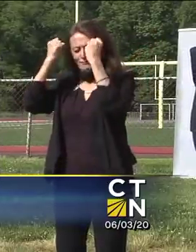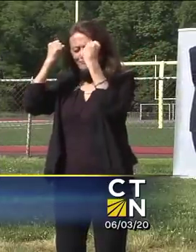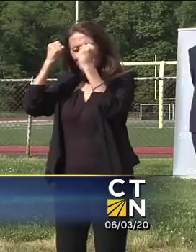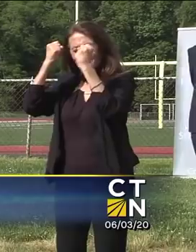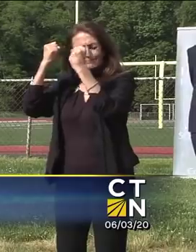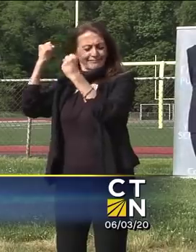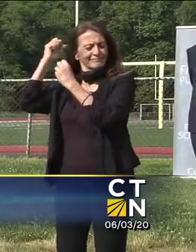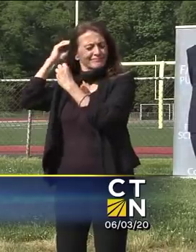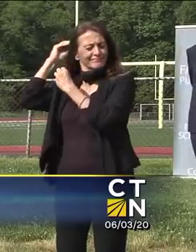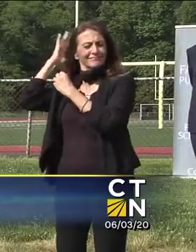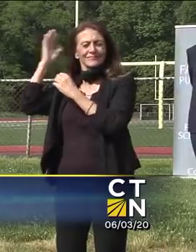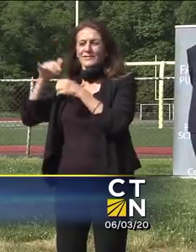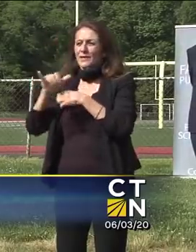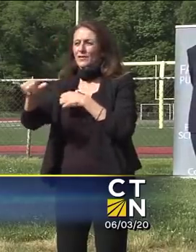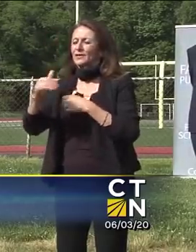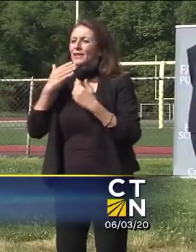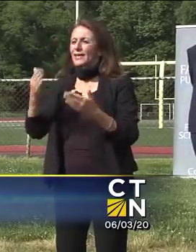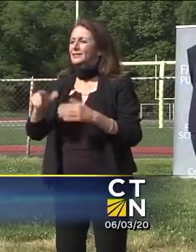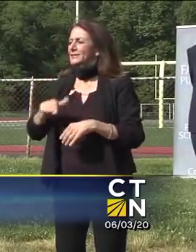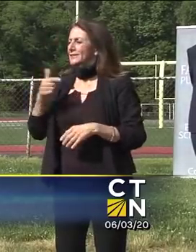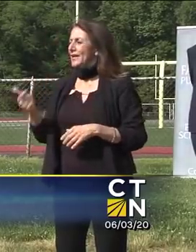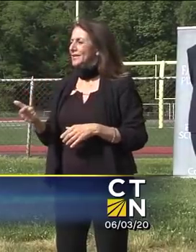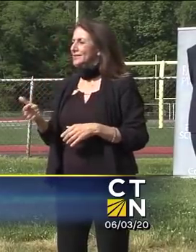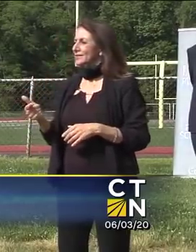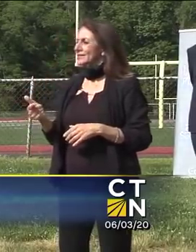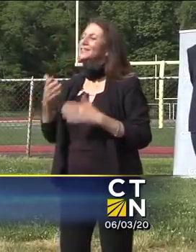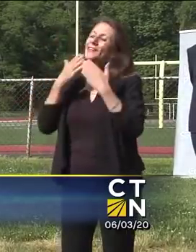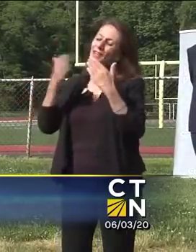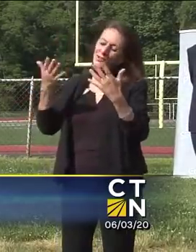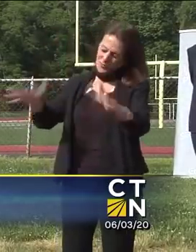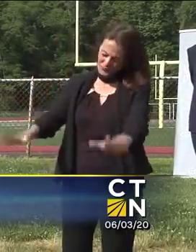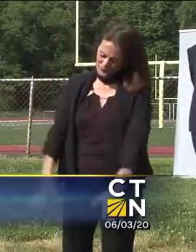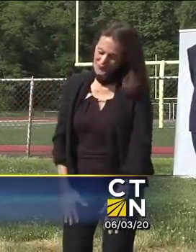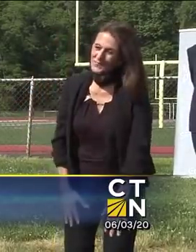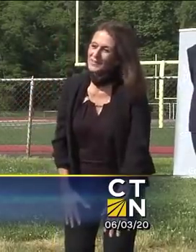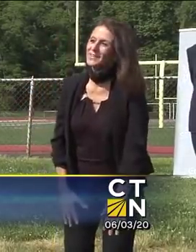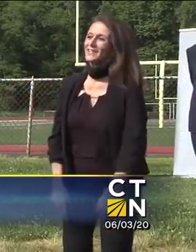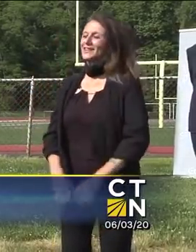you, and I would like to, thank you.